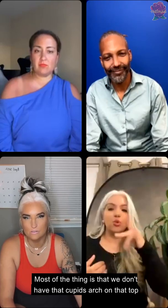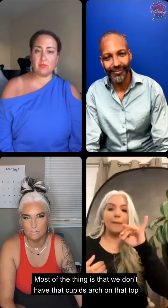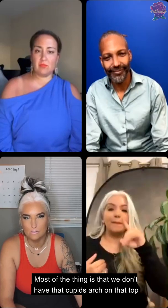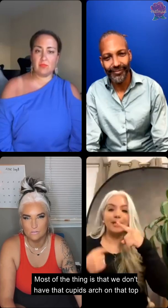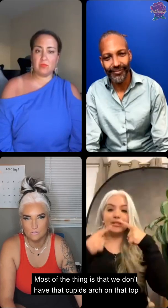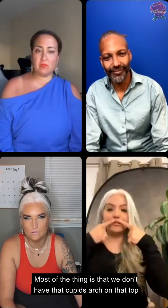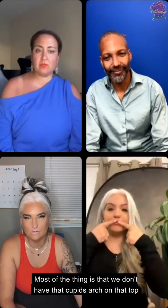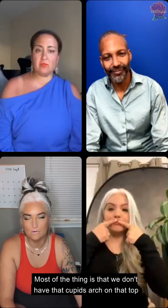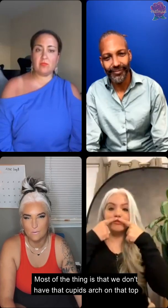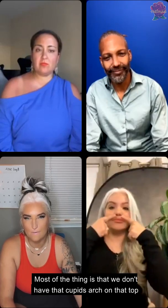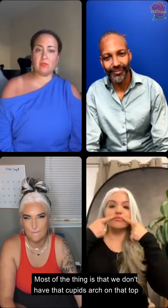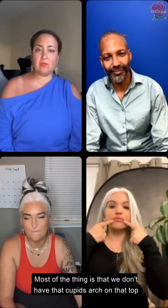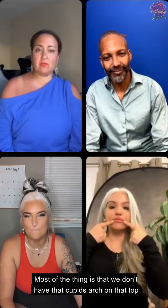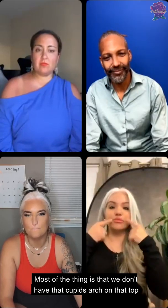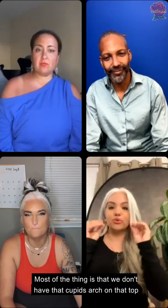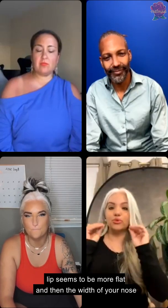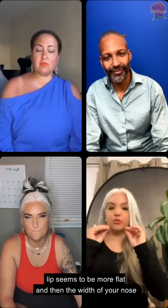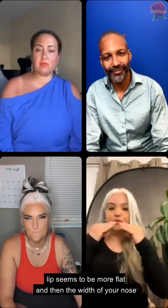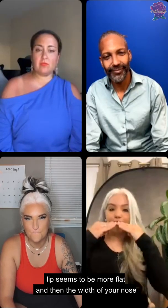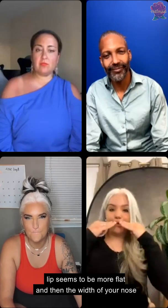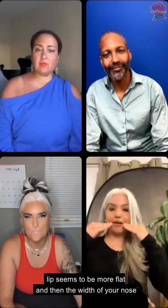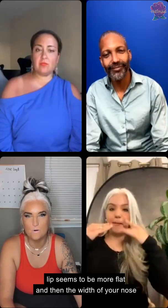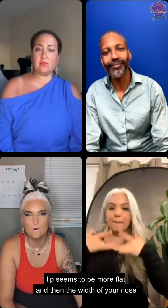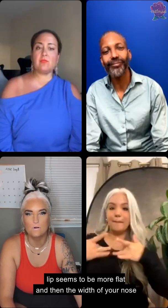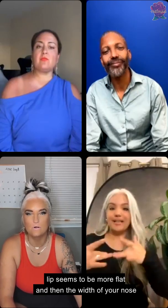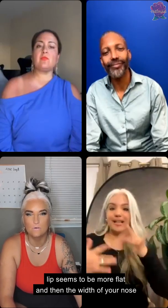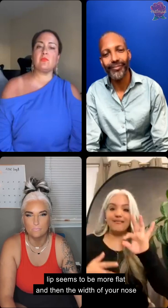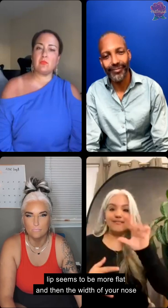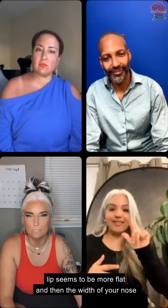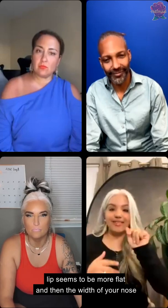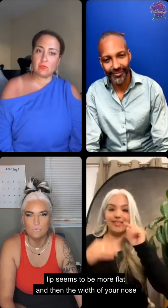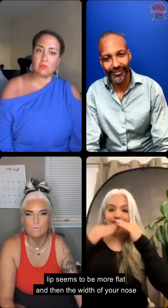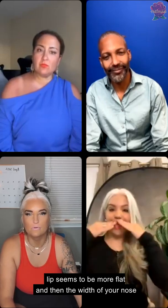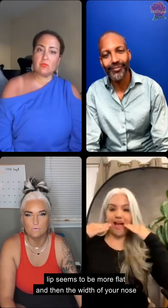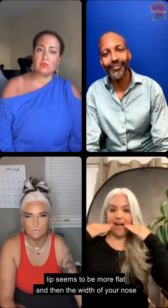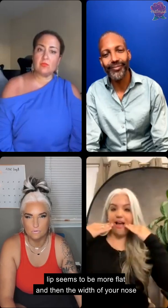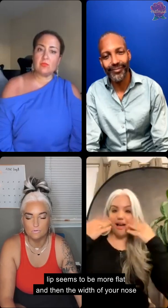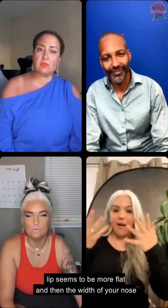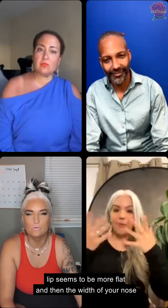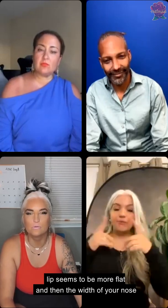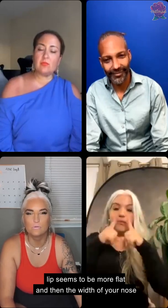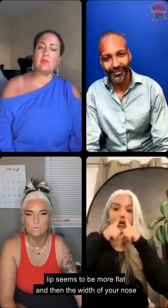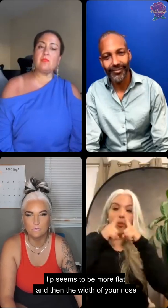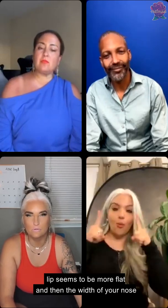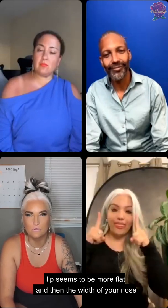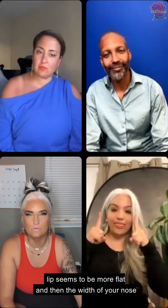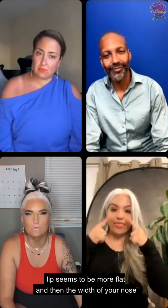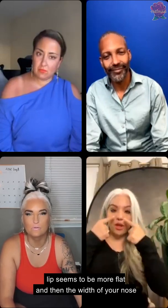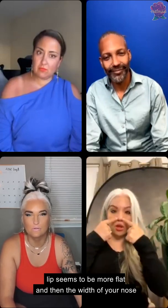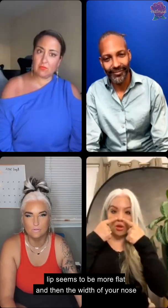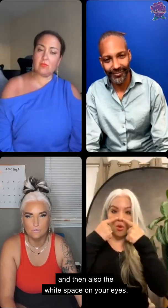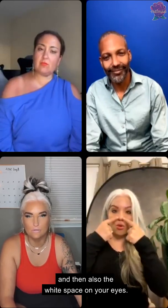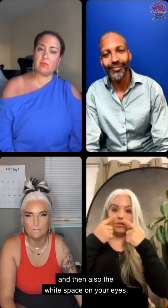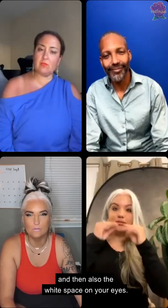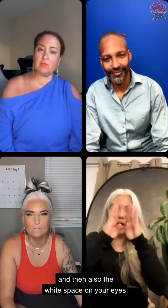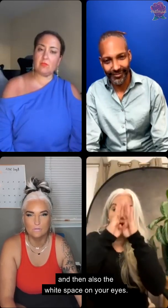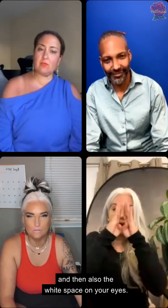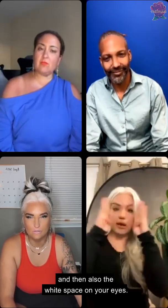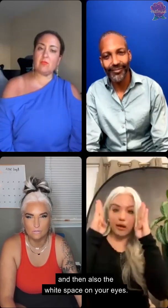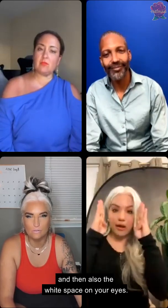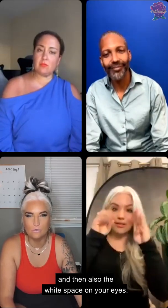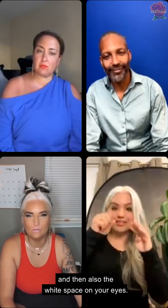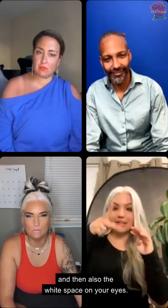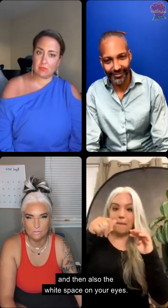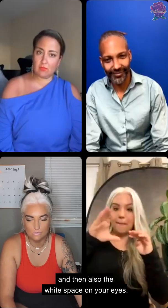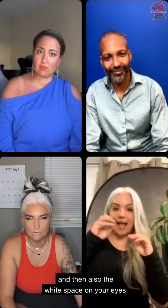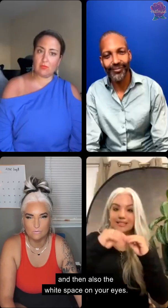Most of the thing is that we don't have that Cupid's arch on that top lip. It seems to be a little bit more flat. And then the width of your nose,